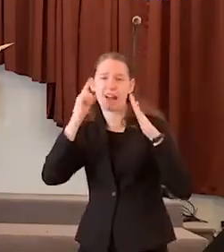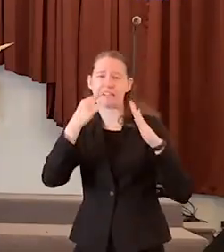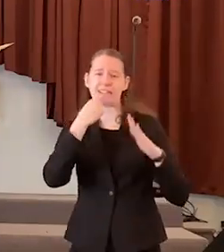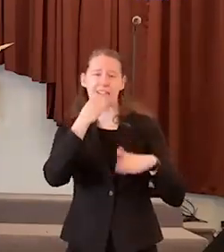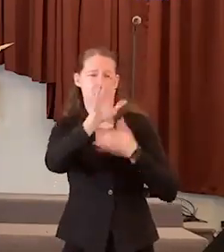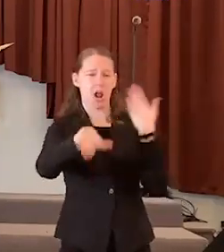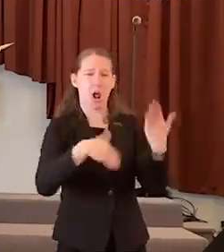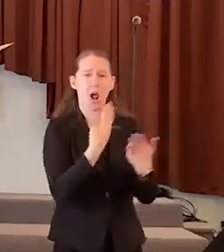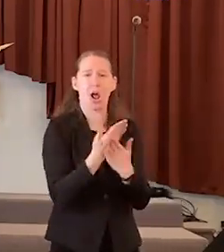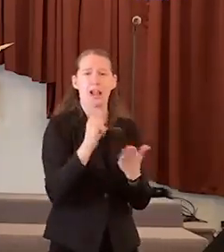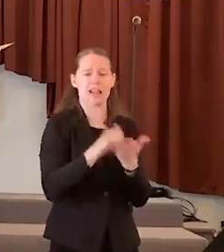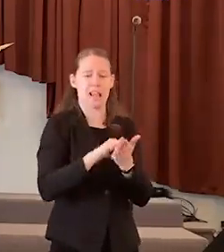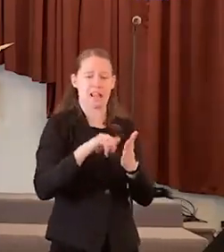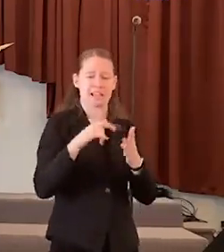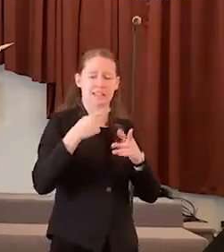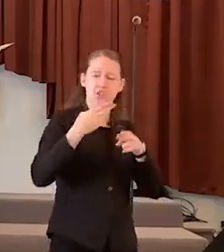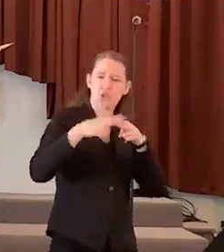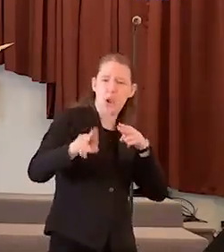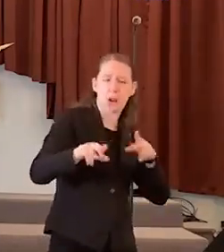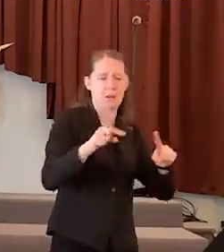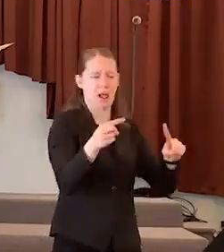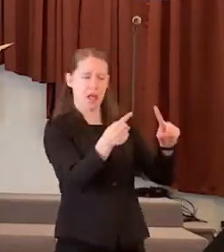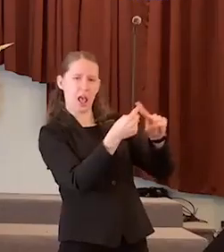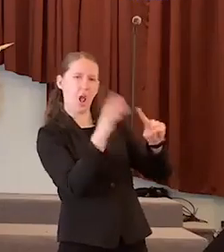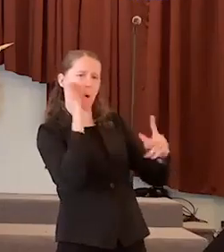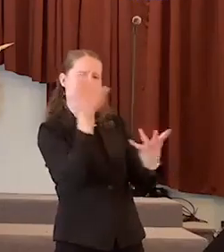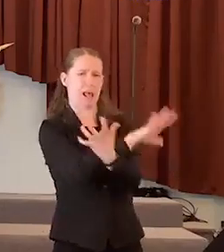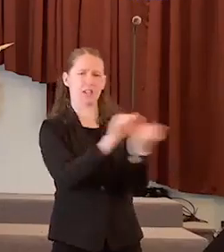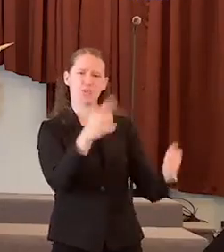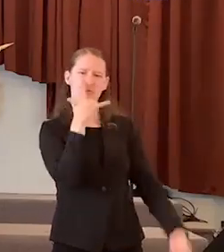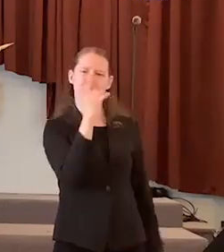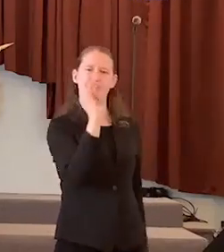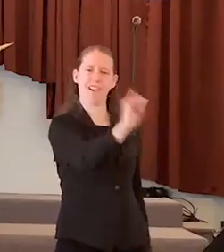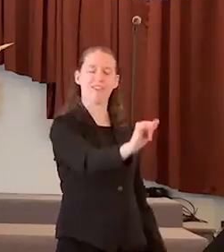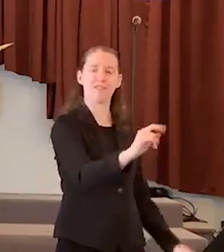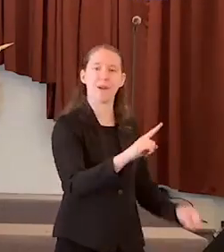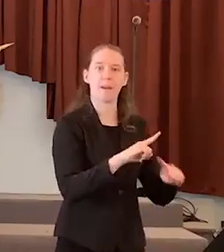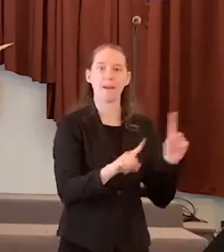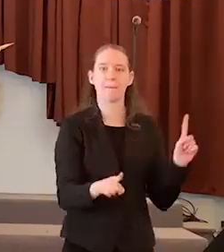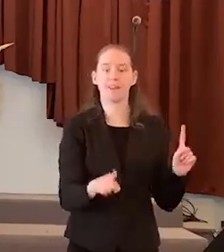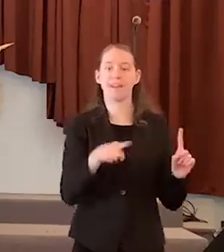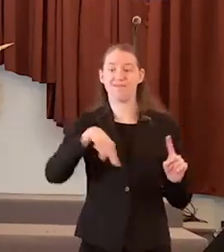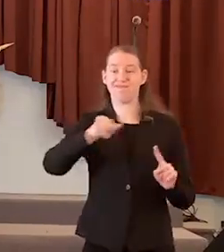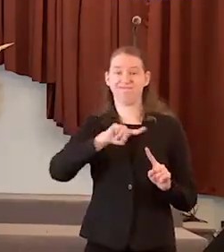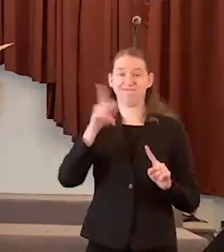However, I know